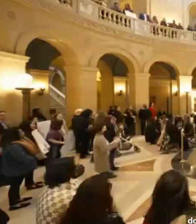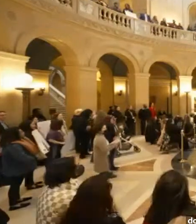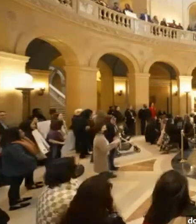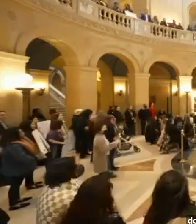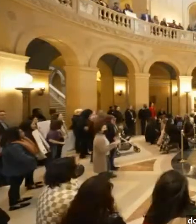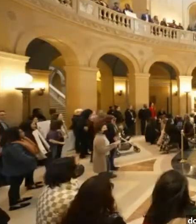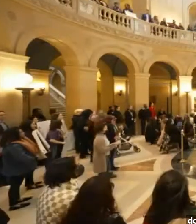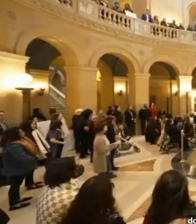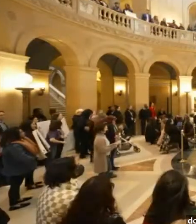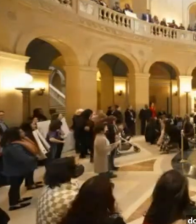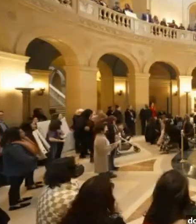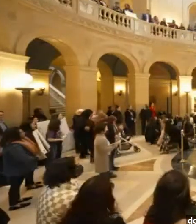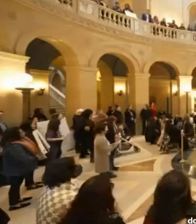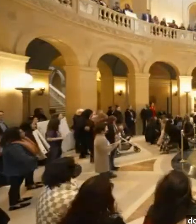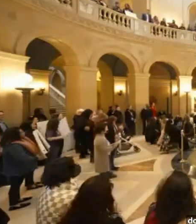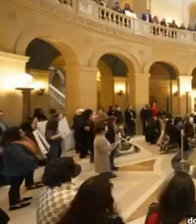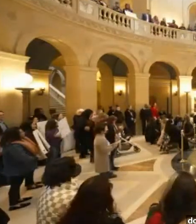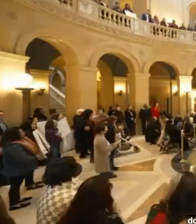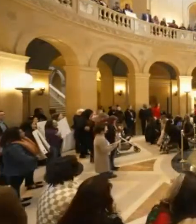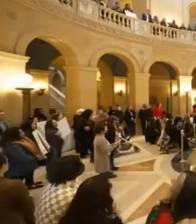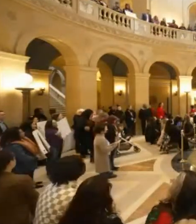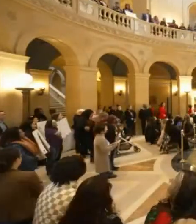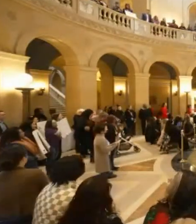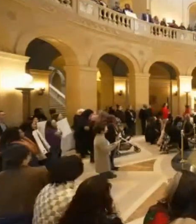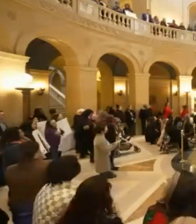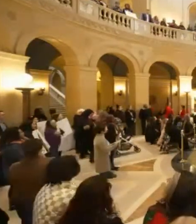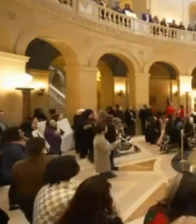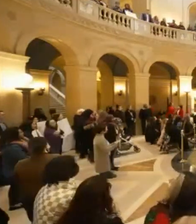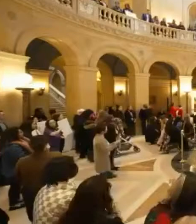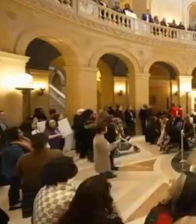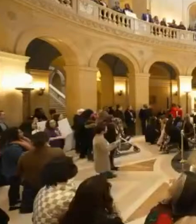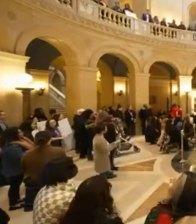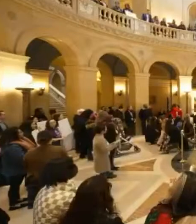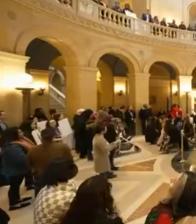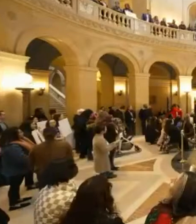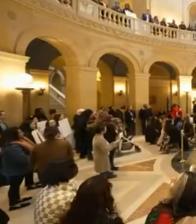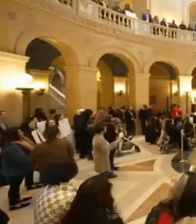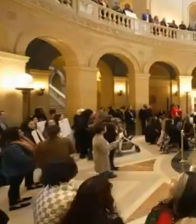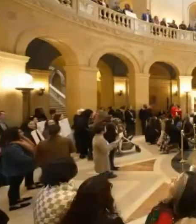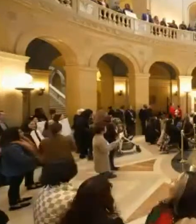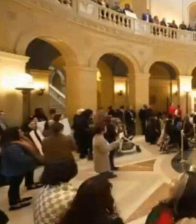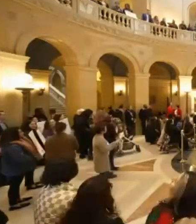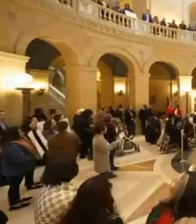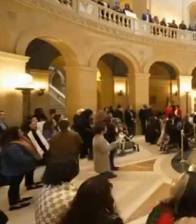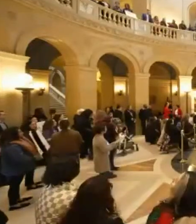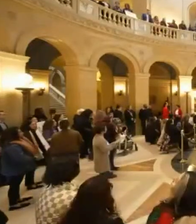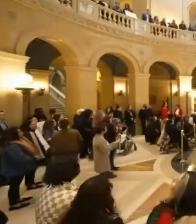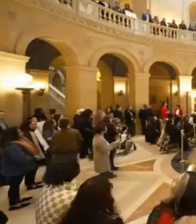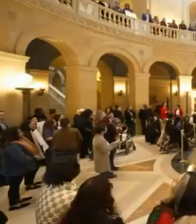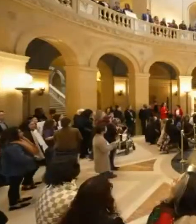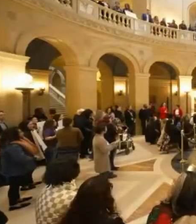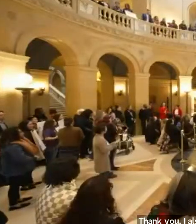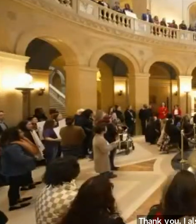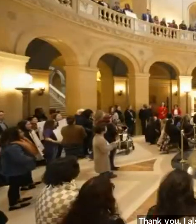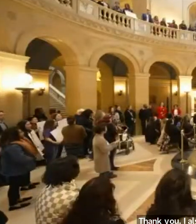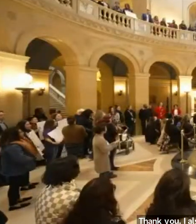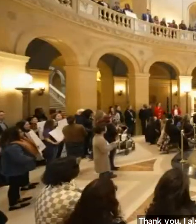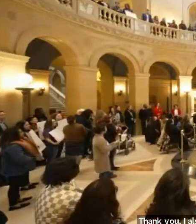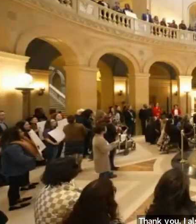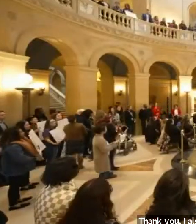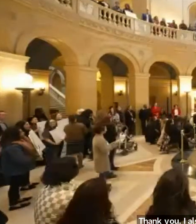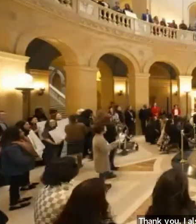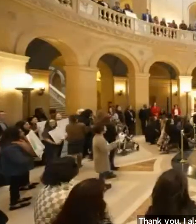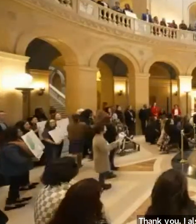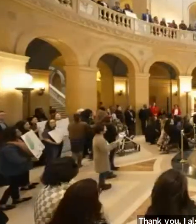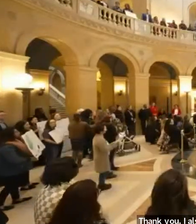Thank you. I also want to say in the crowd, I want to give a shout out to Representative Perez Vega.